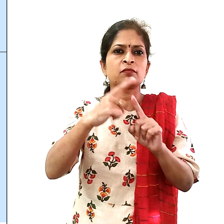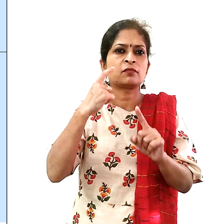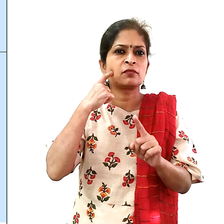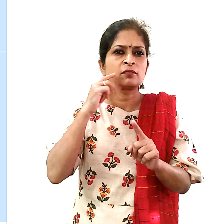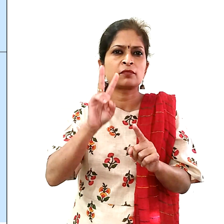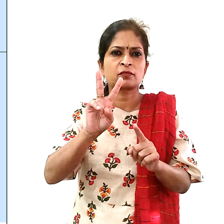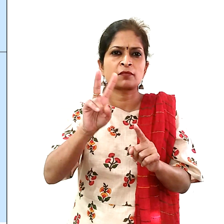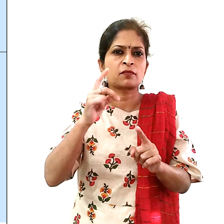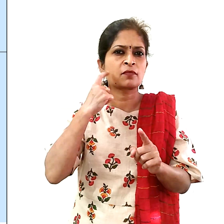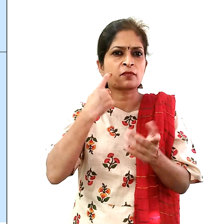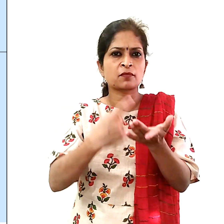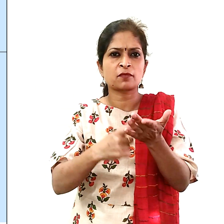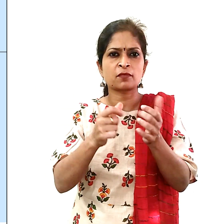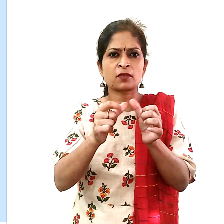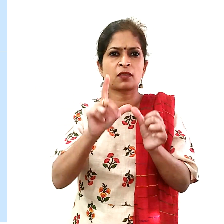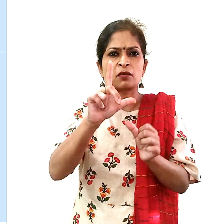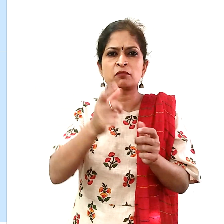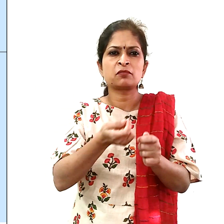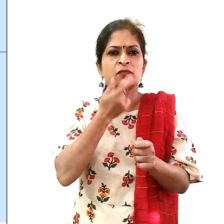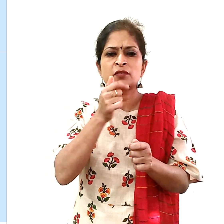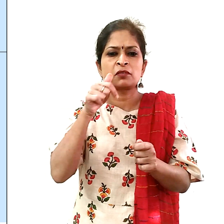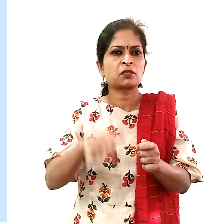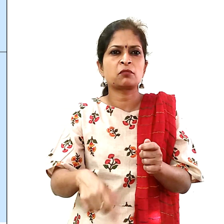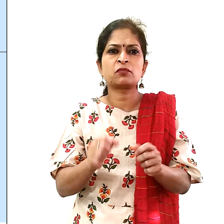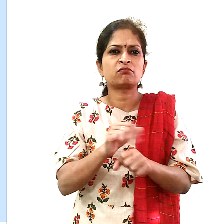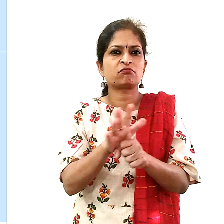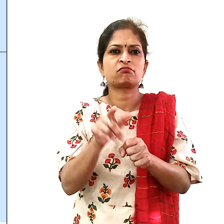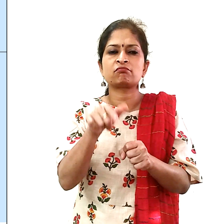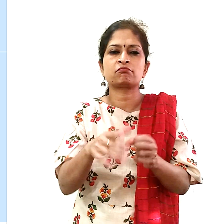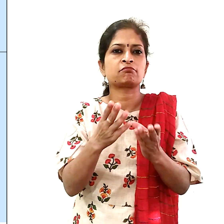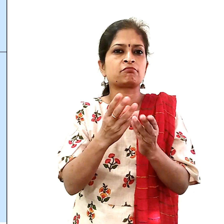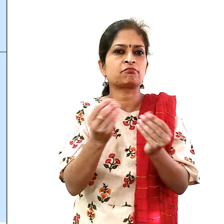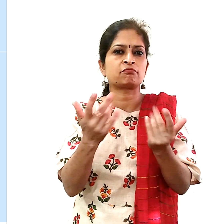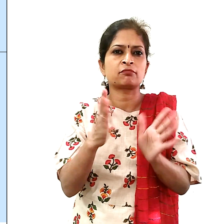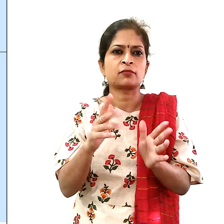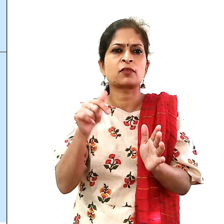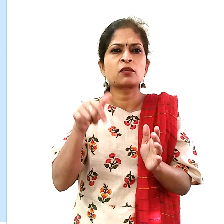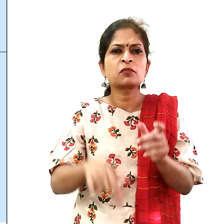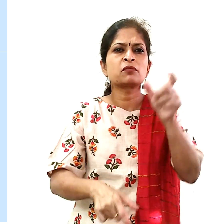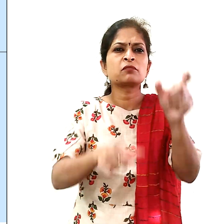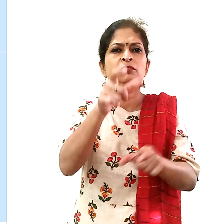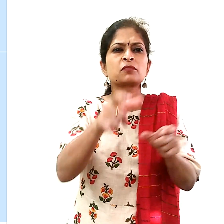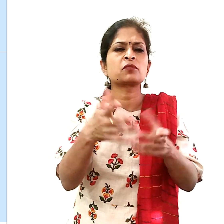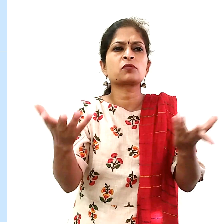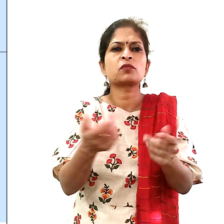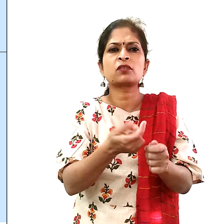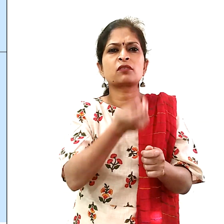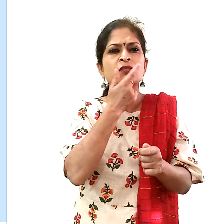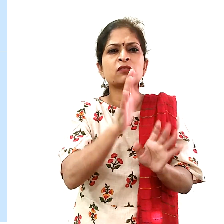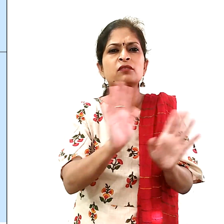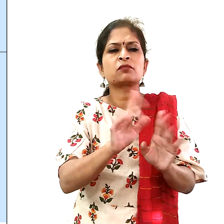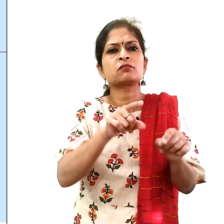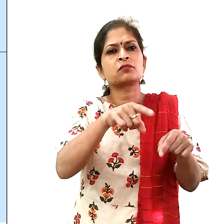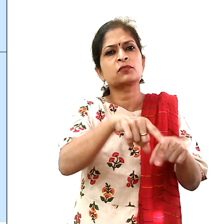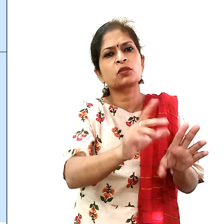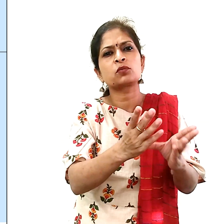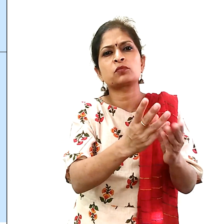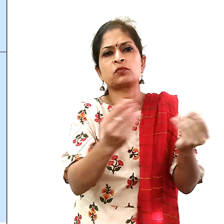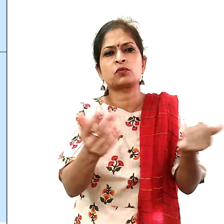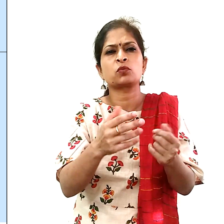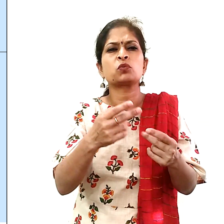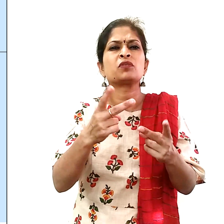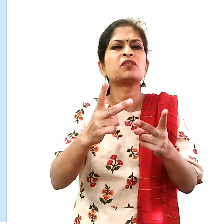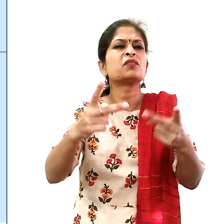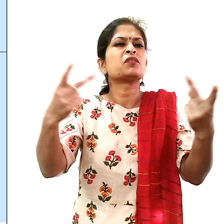antiviral medication available to treat the symptoms of the infection. However, majority of the people recover without any